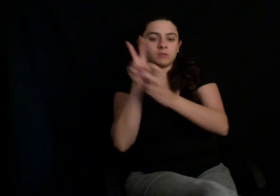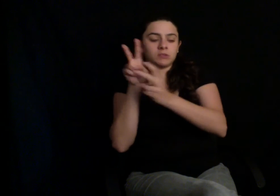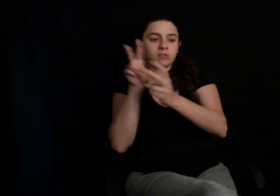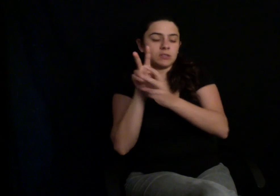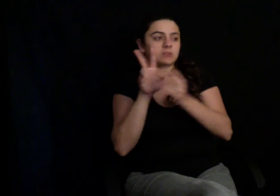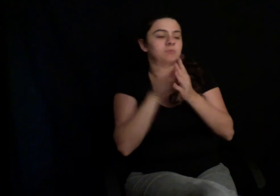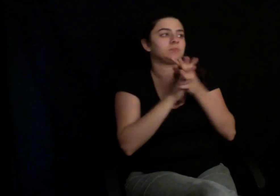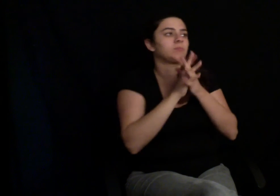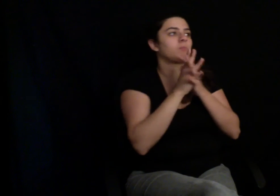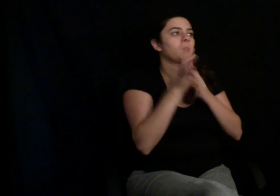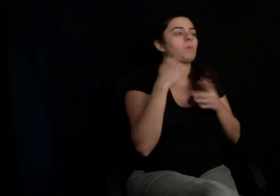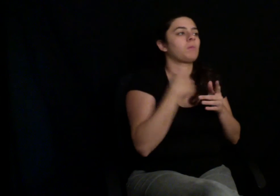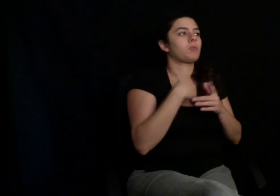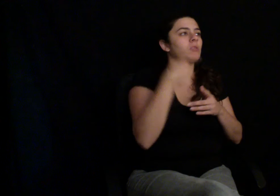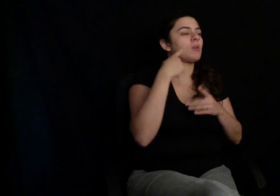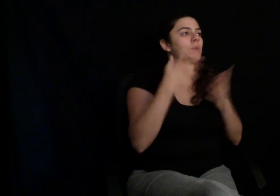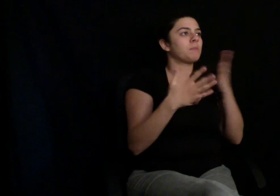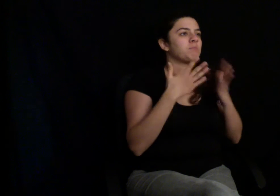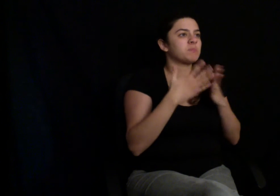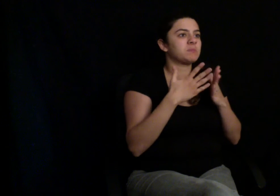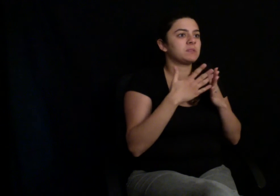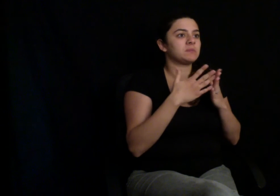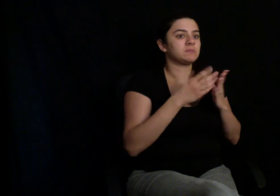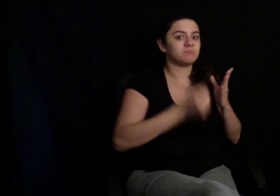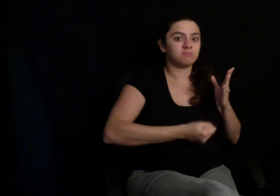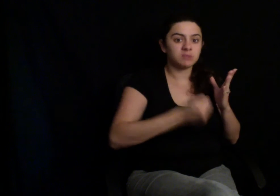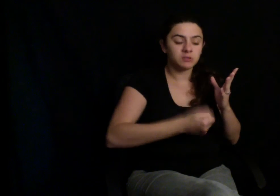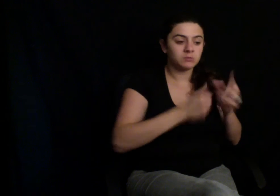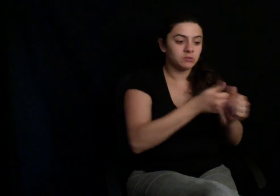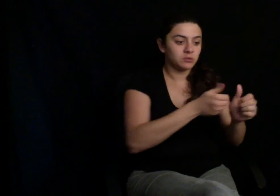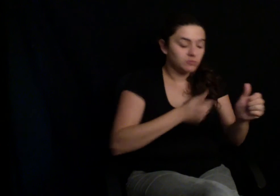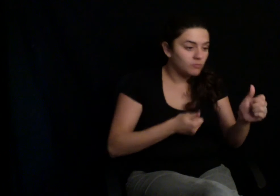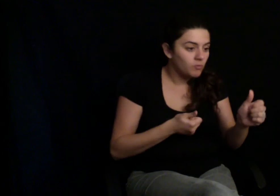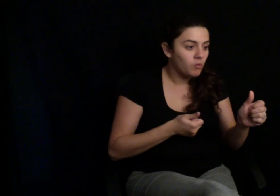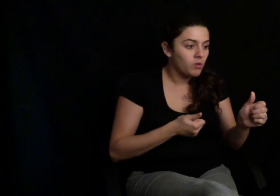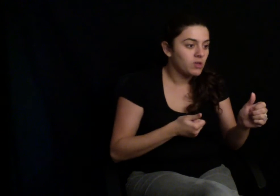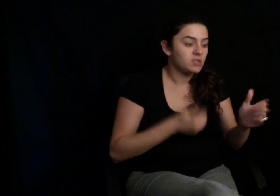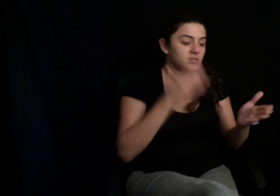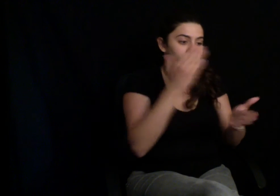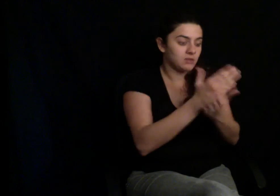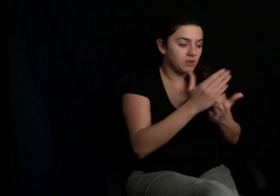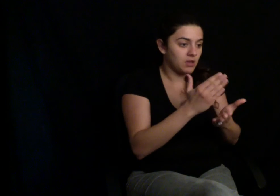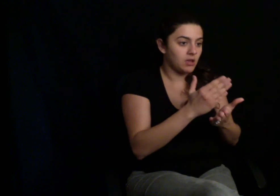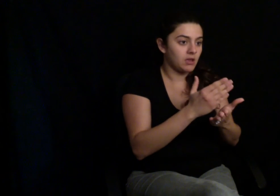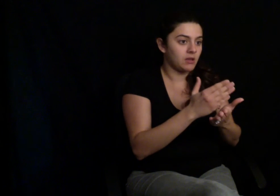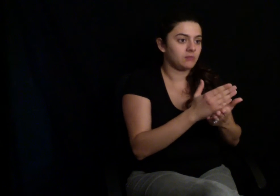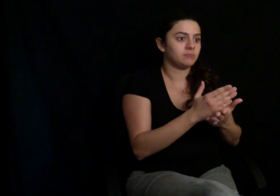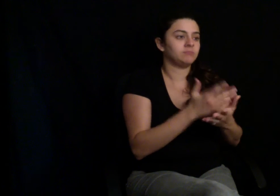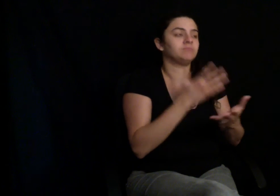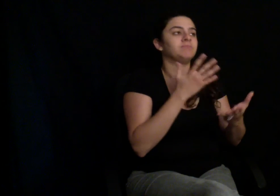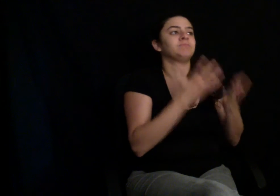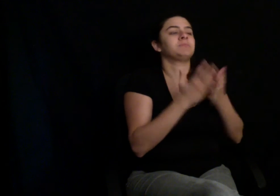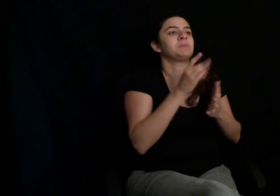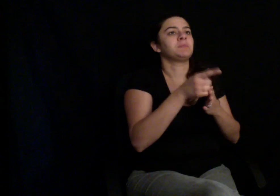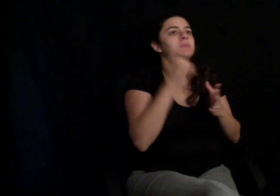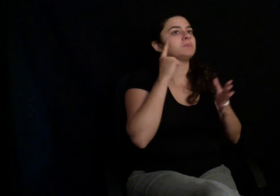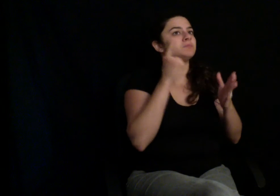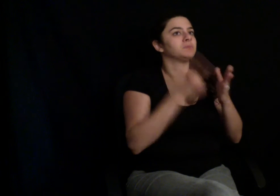also thought that maybe if you cut it out, you're gonna be you're gonna stop tricking your body into thinking that it's in a mated relationship,